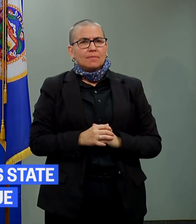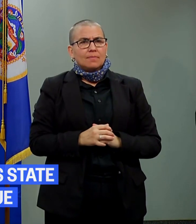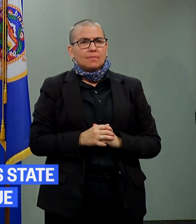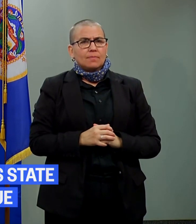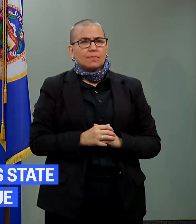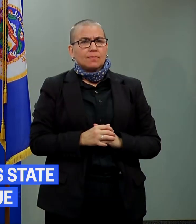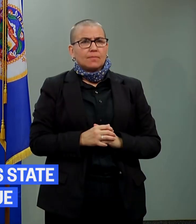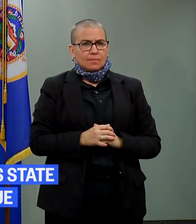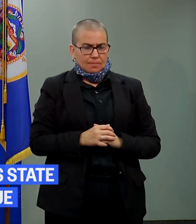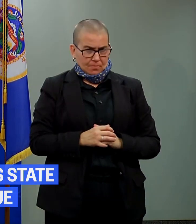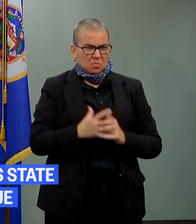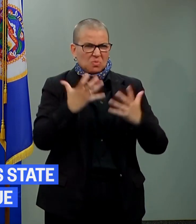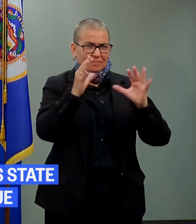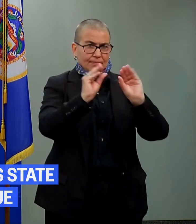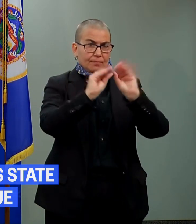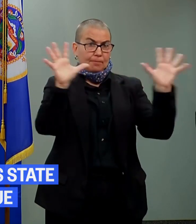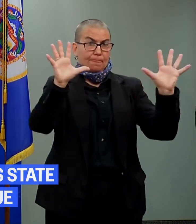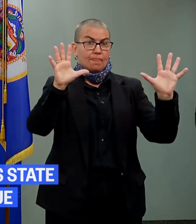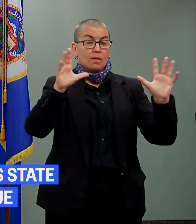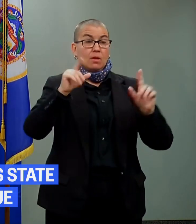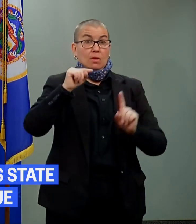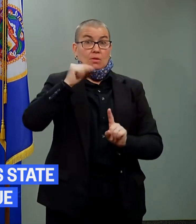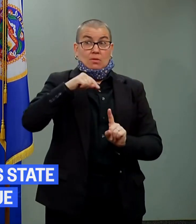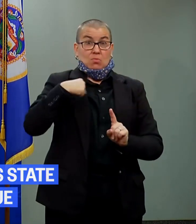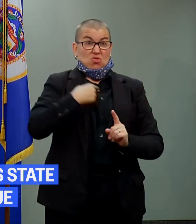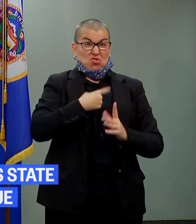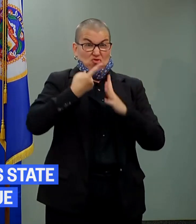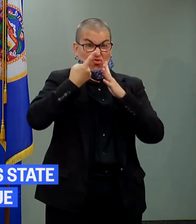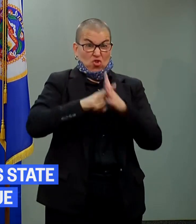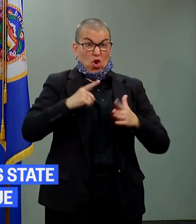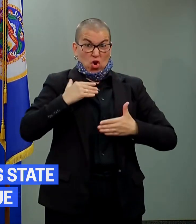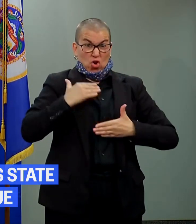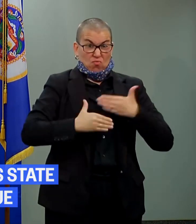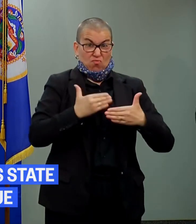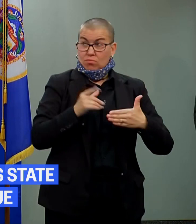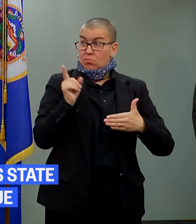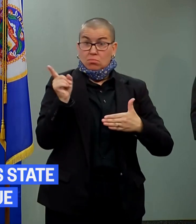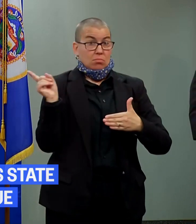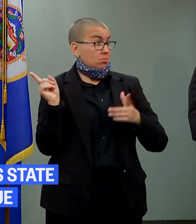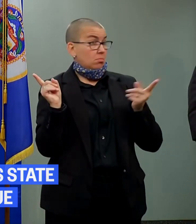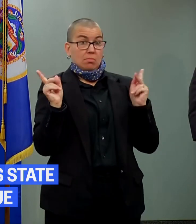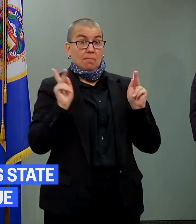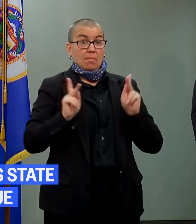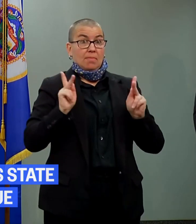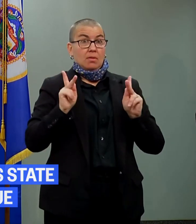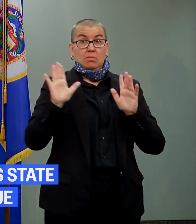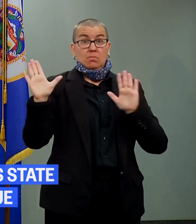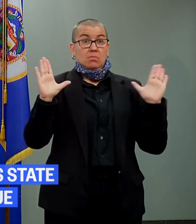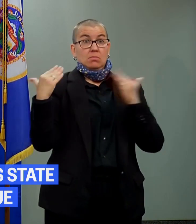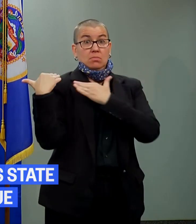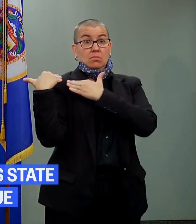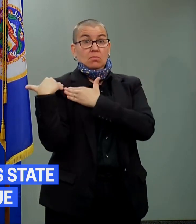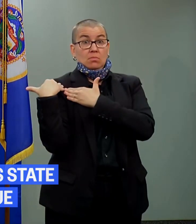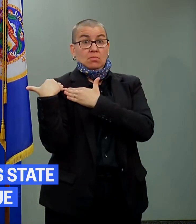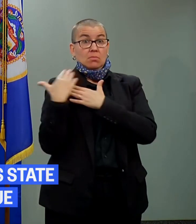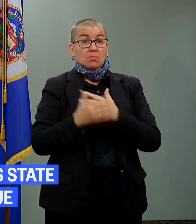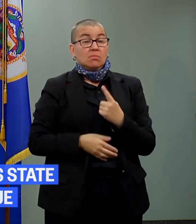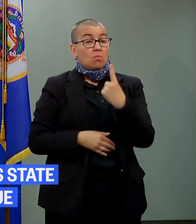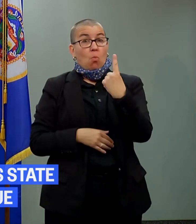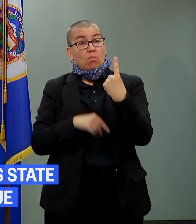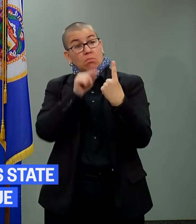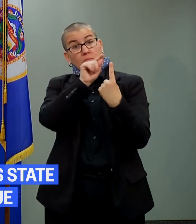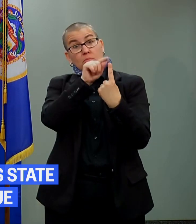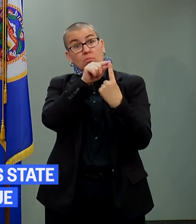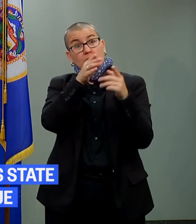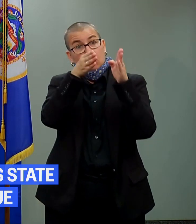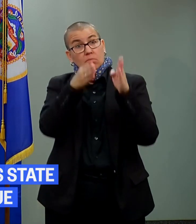organization to put it in place, to put the pieces, to task the experts in their individual areas, there's only one person in Minnesota that can issue that order to go,